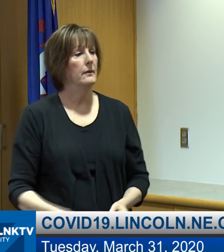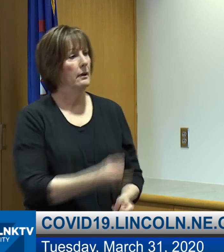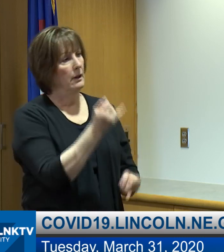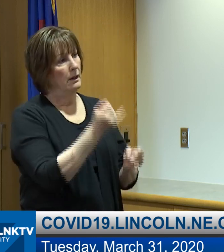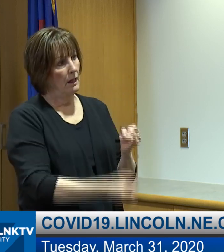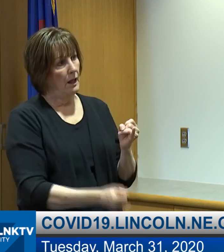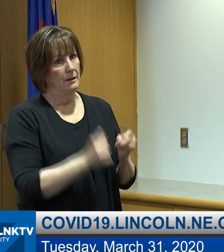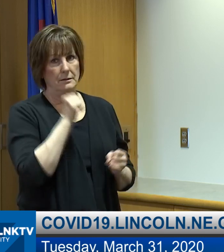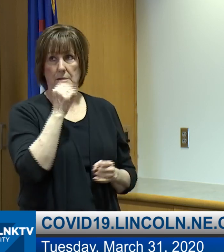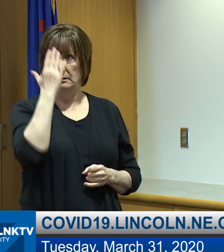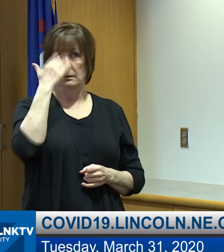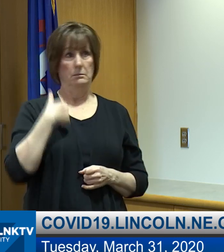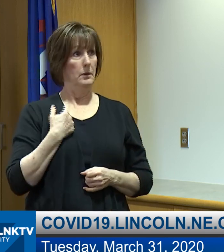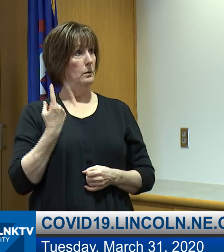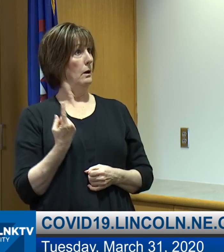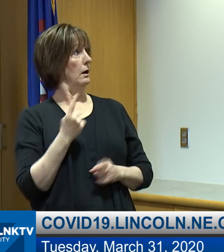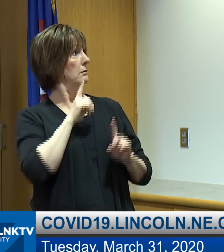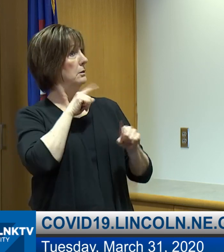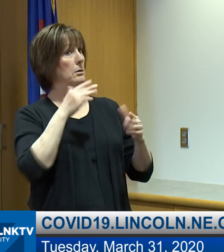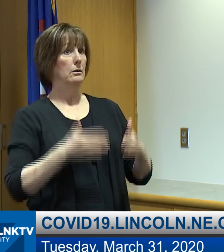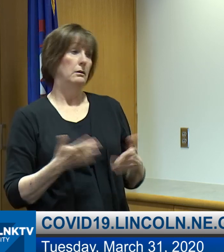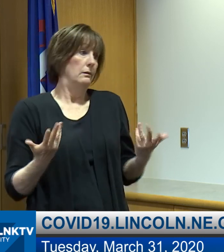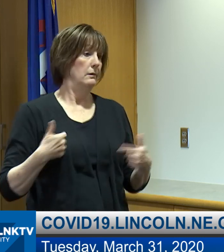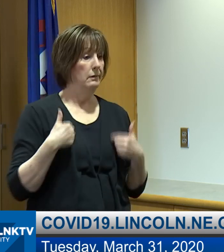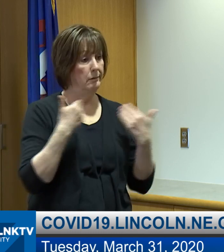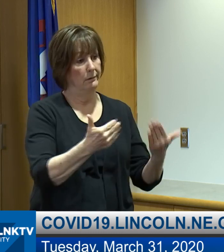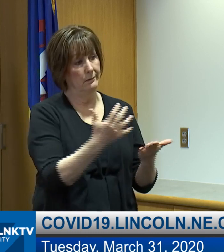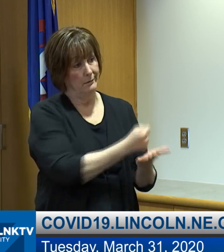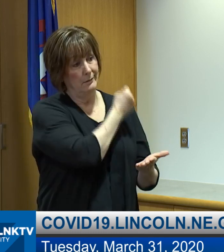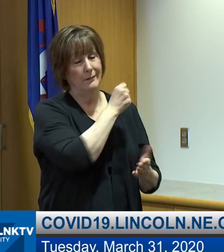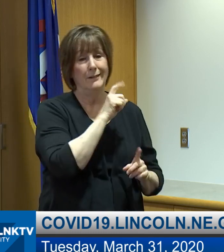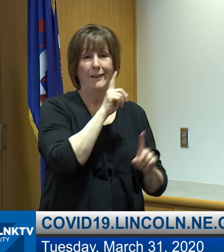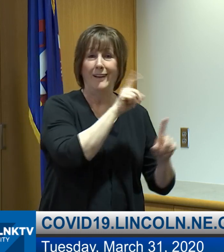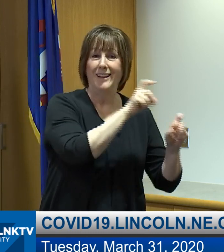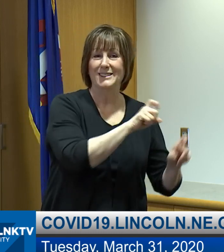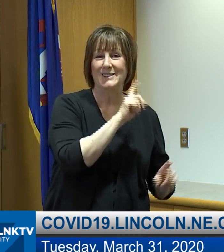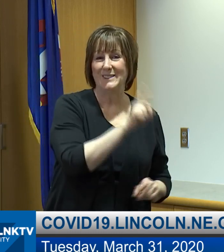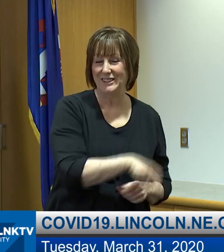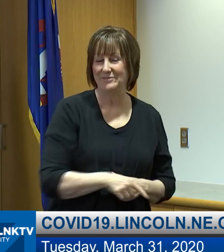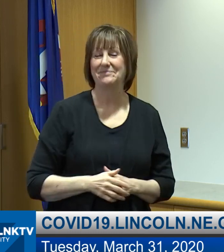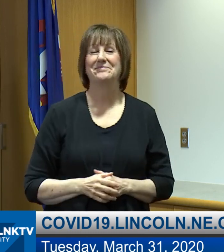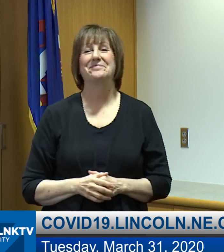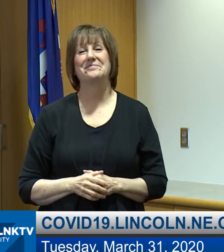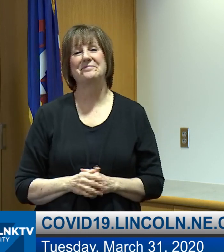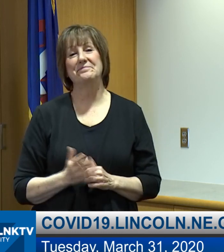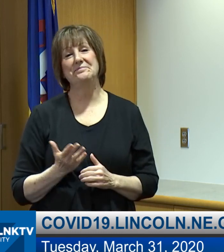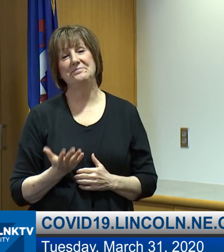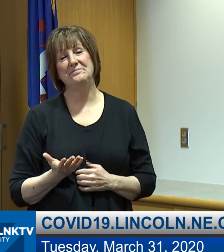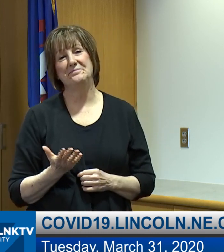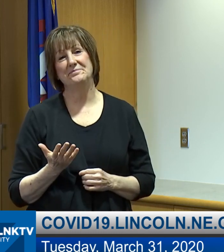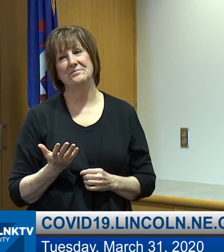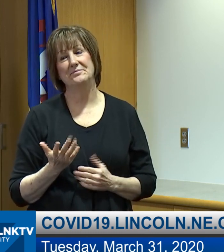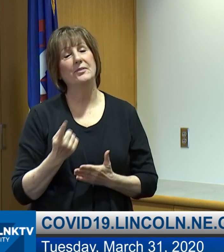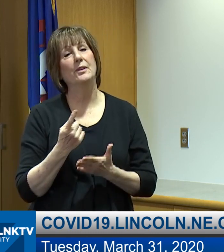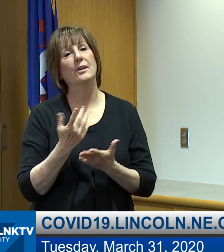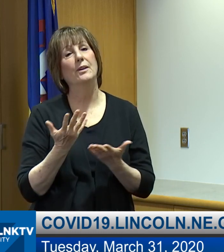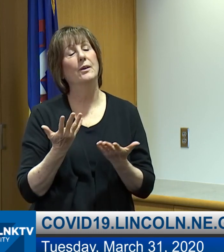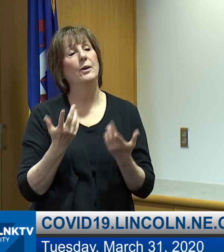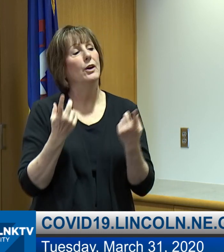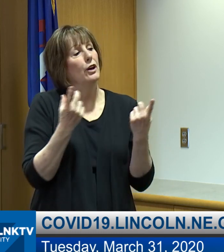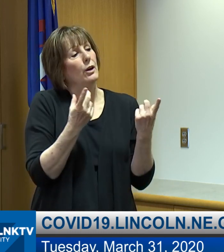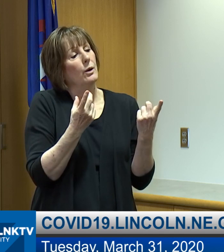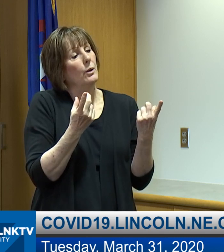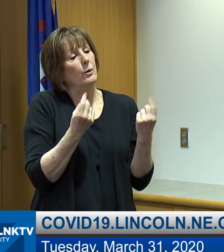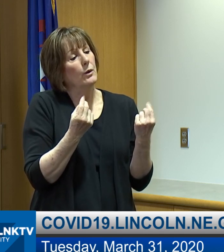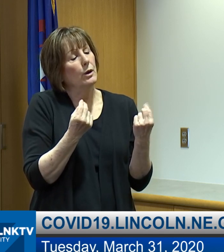Lastly, I don't know if I'm the only reporter on here, but I might as well ask my question. What efforts to